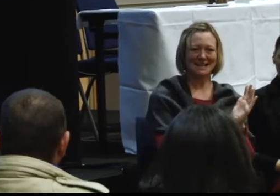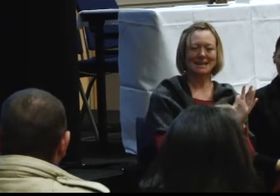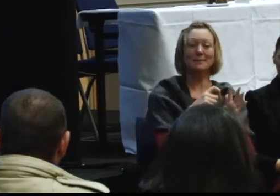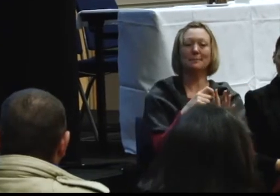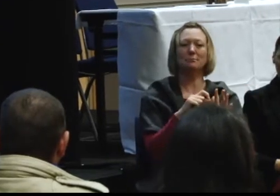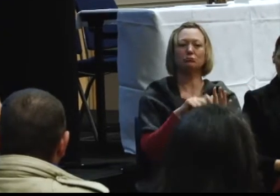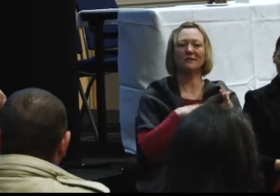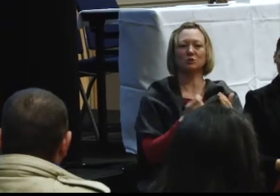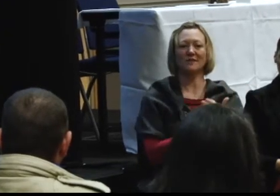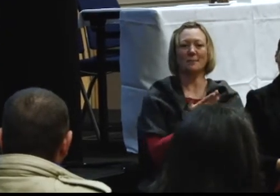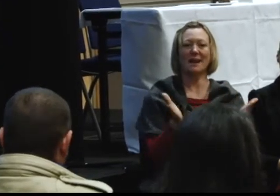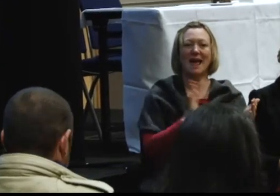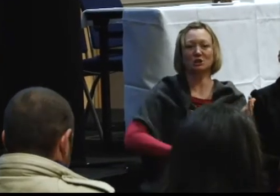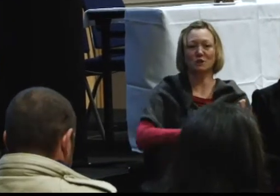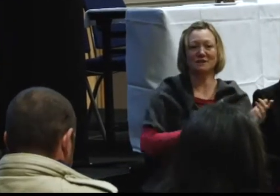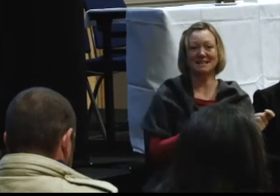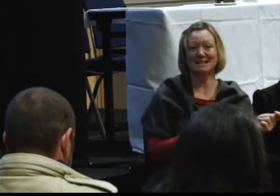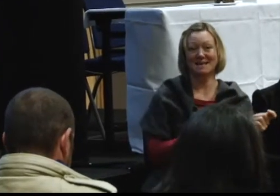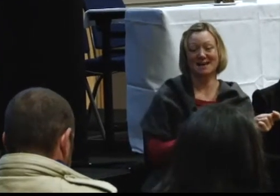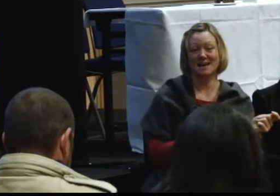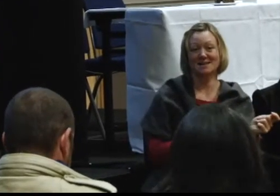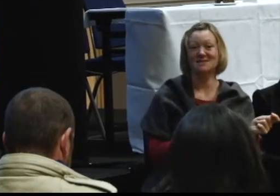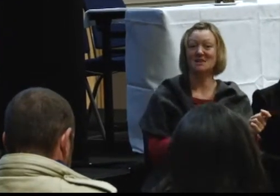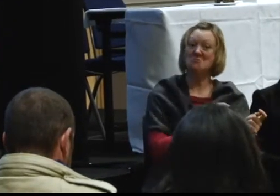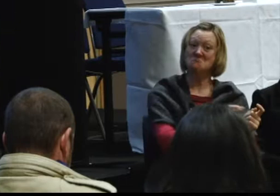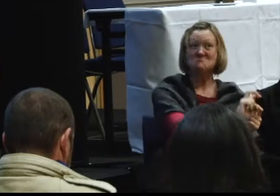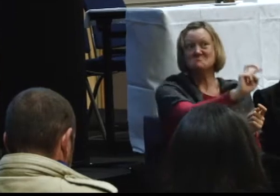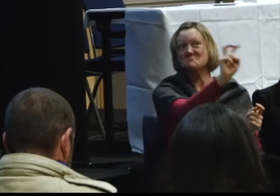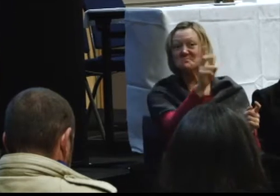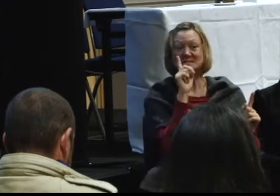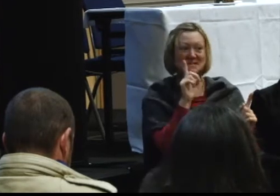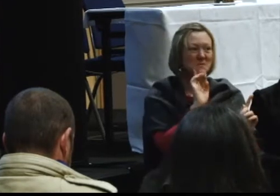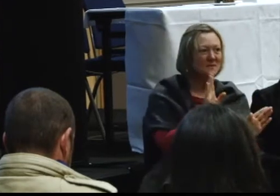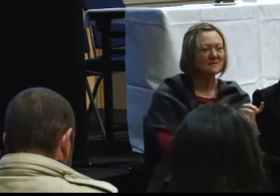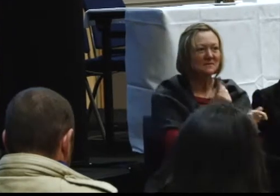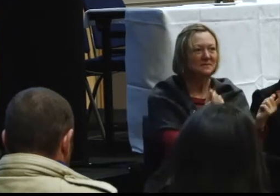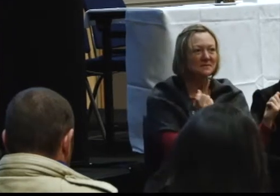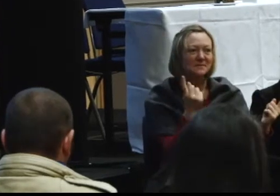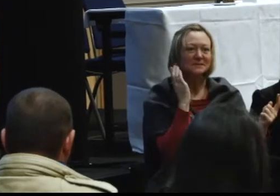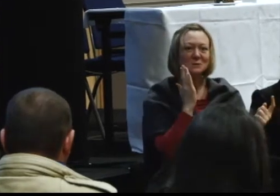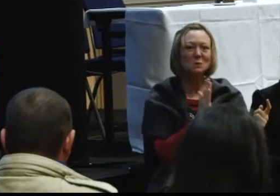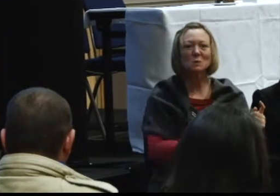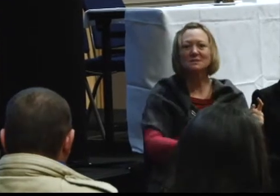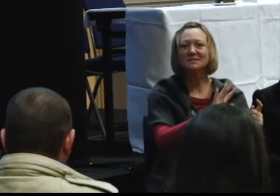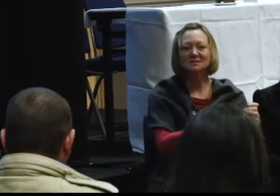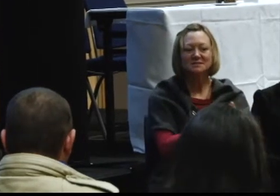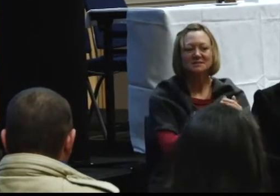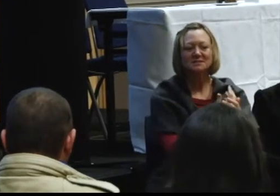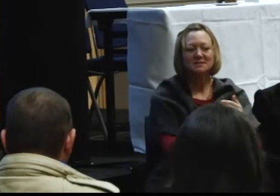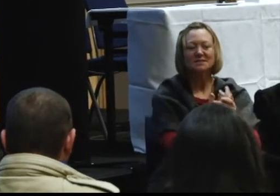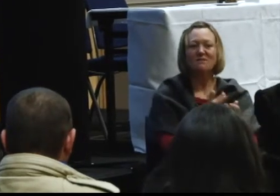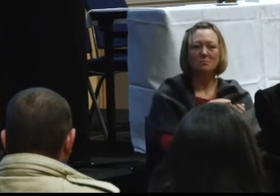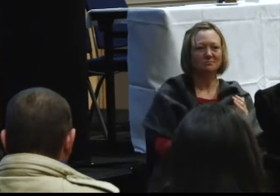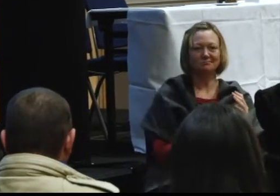facilitator. So while I've been able to move around the country and see the wonderfulness that's happening in our schools from the top to the bottom of the